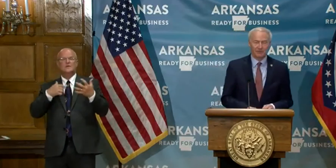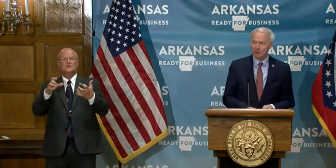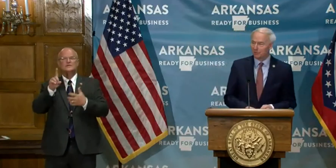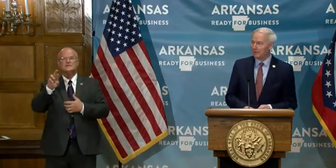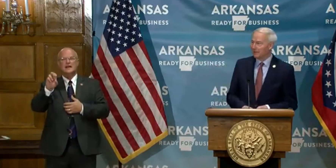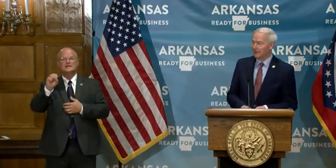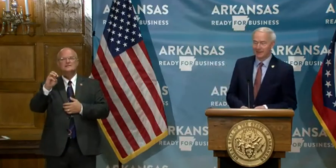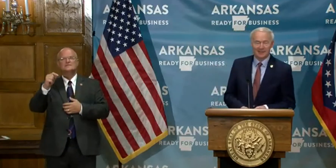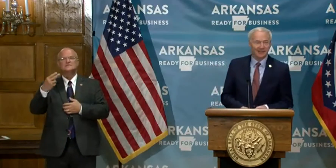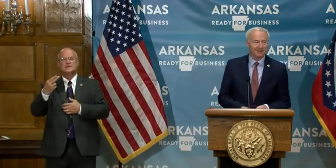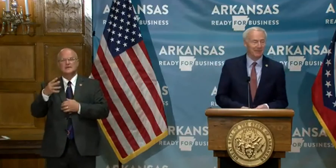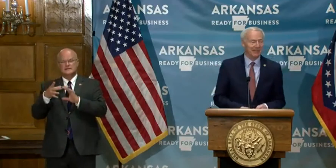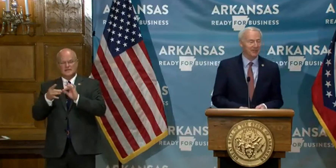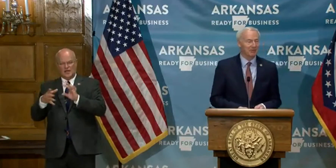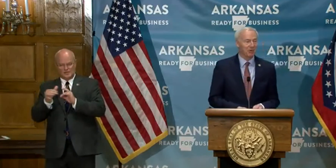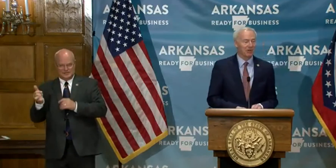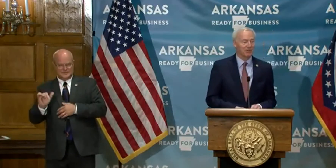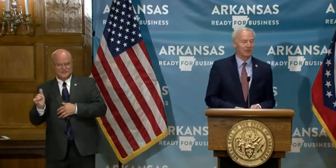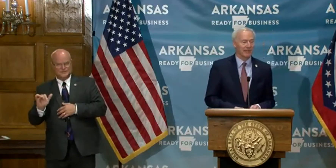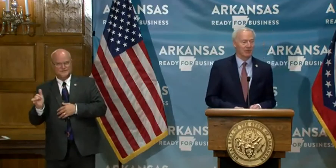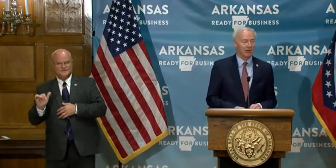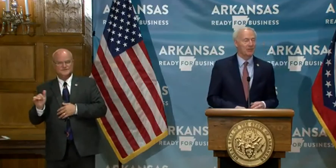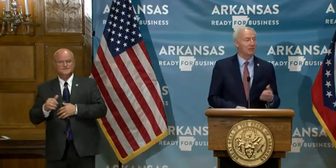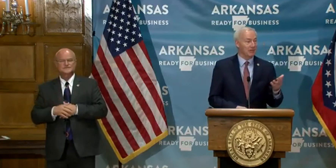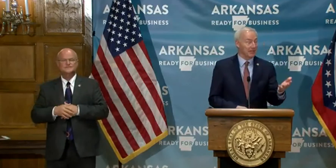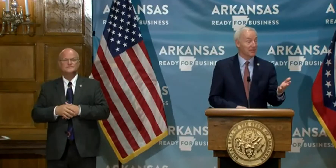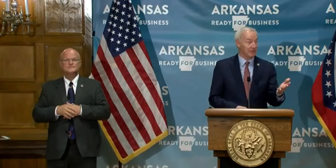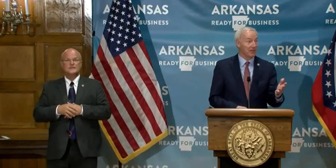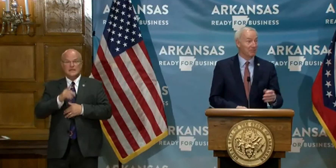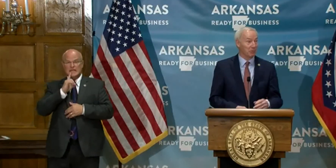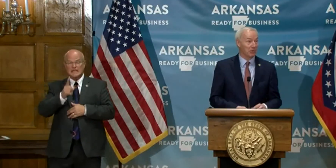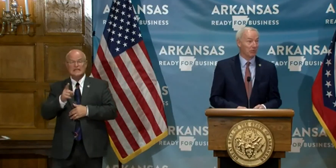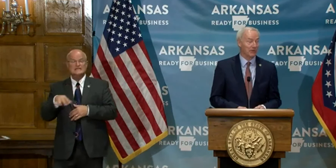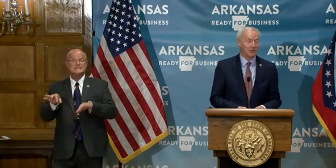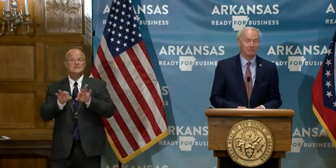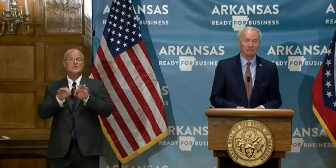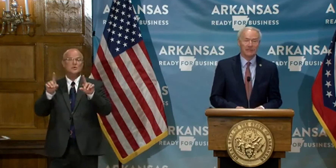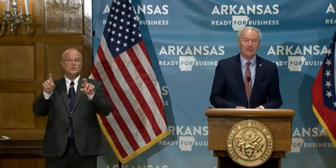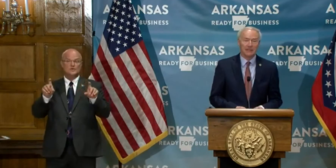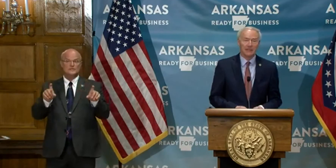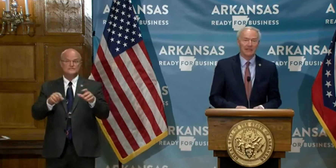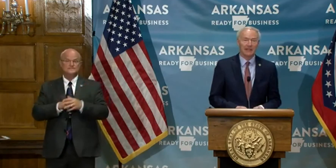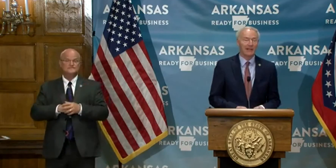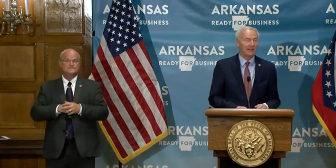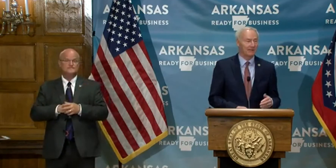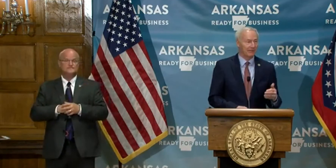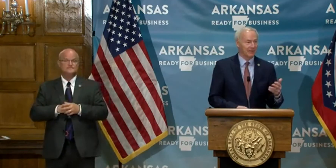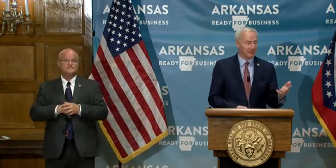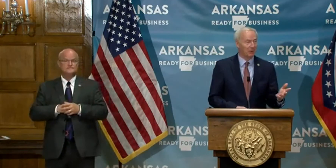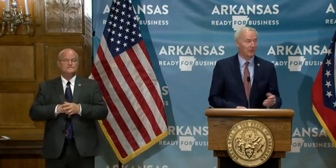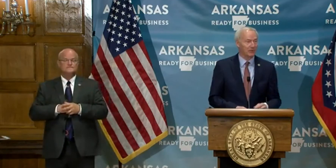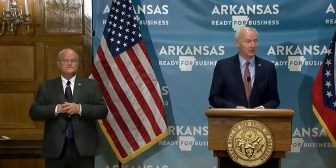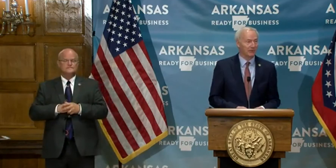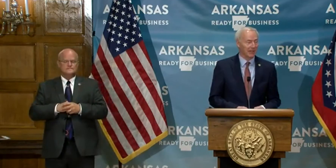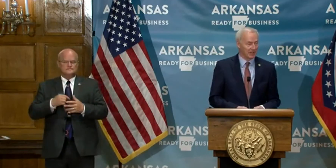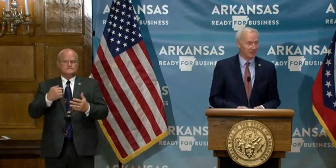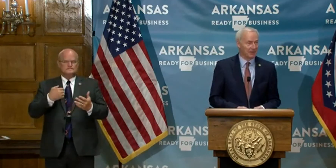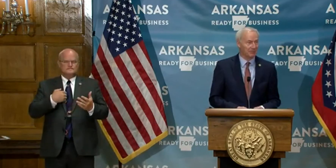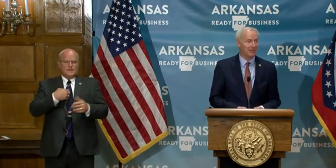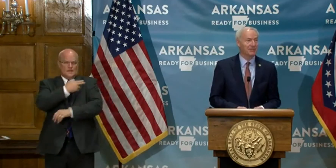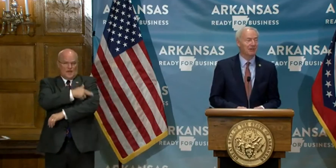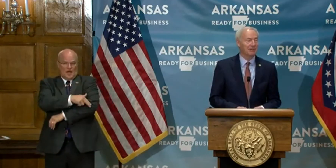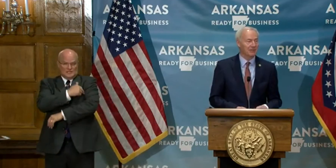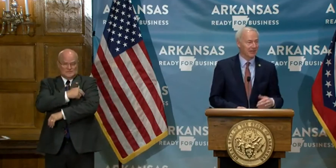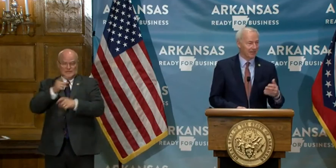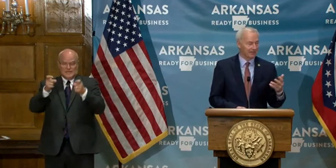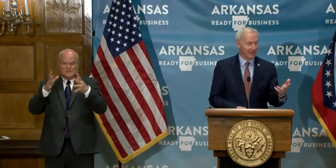Dr. Smith to make his remarks on that question, because it is a very important question. And I have spoken to the